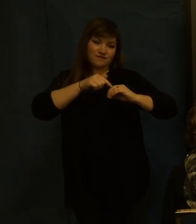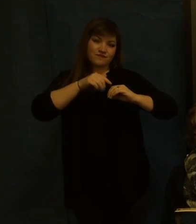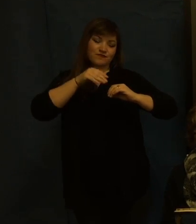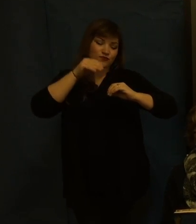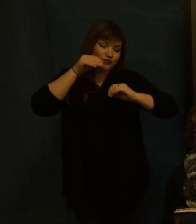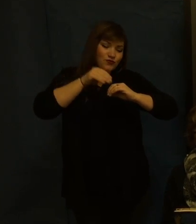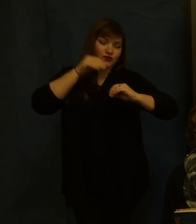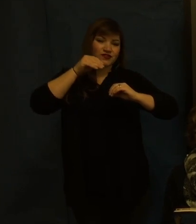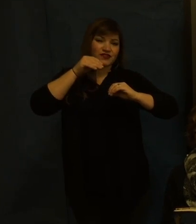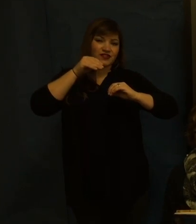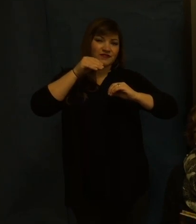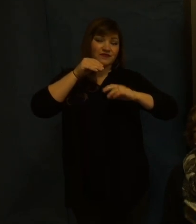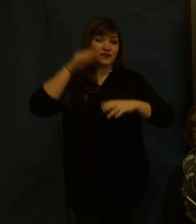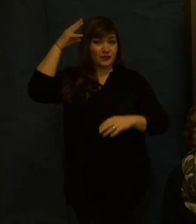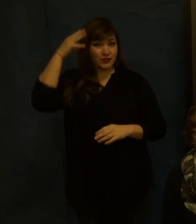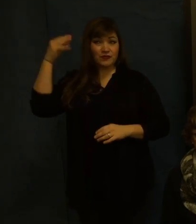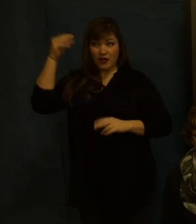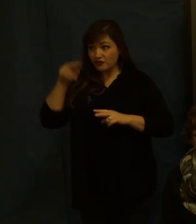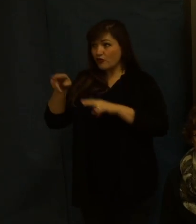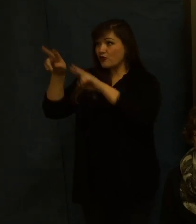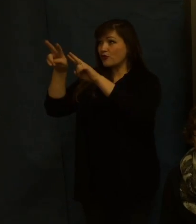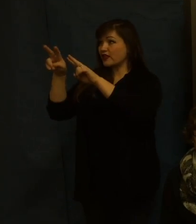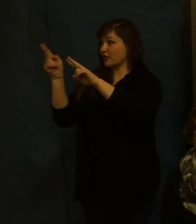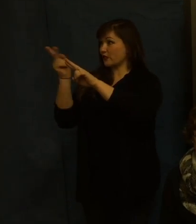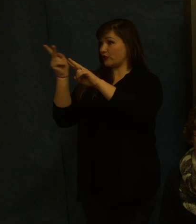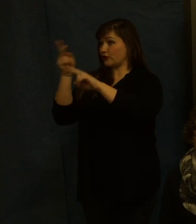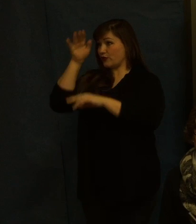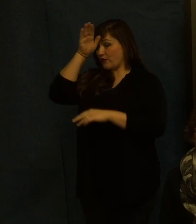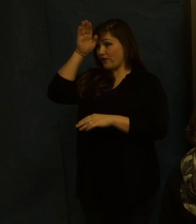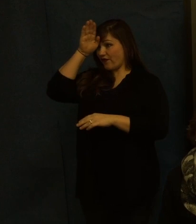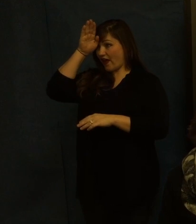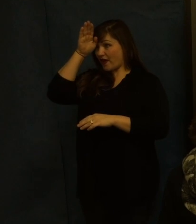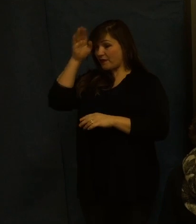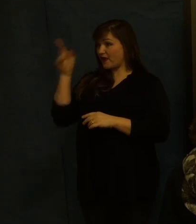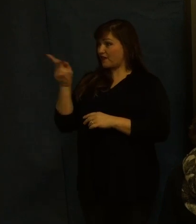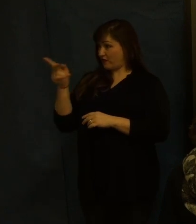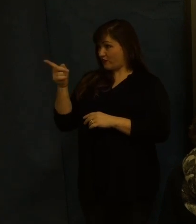Do you boys like toast? Well,